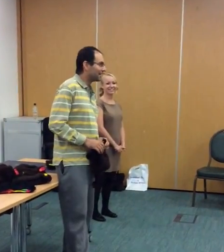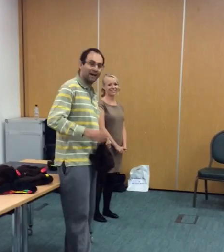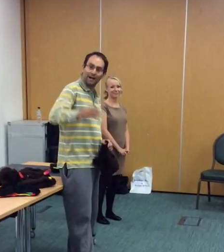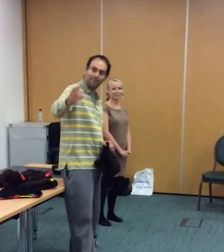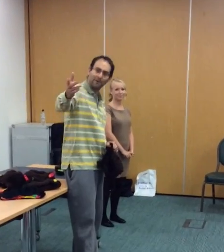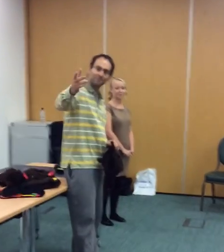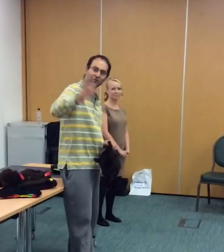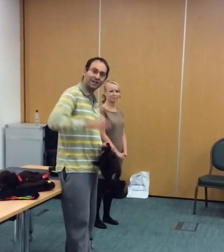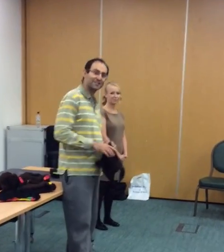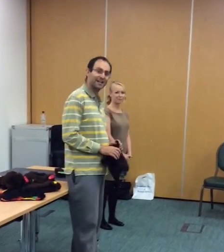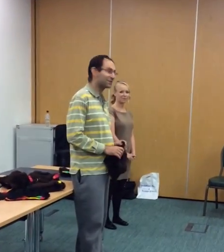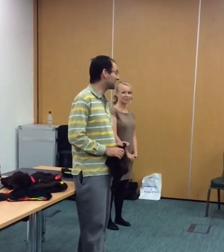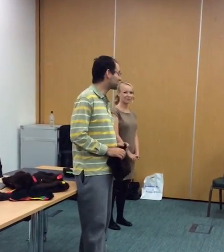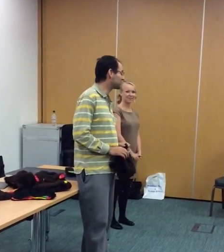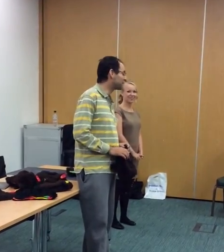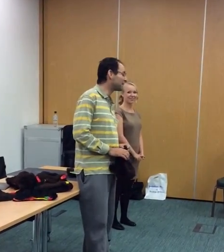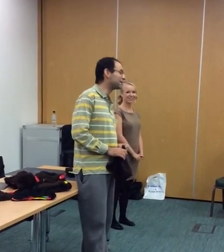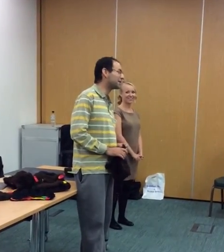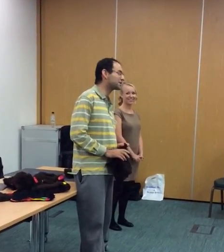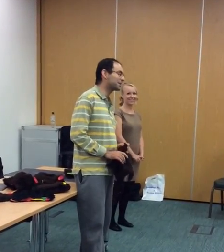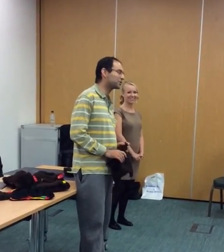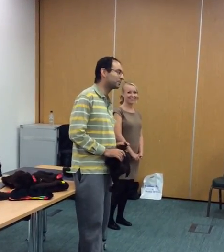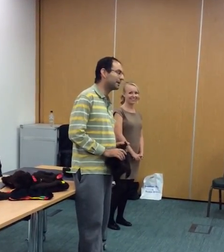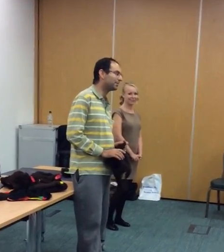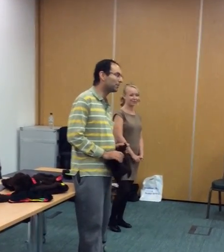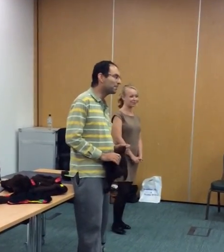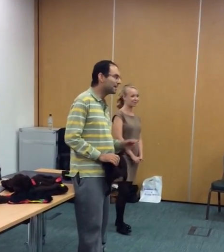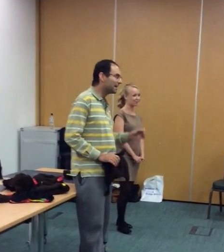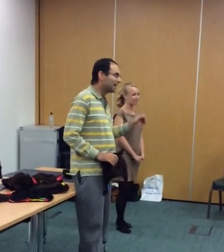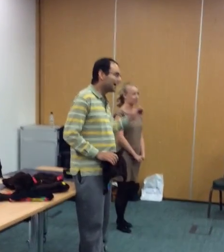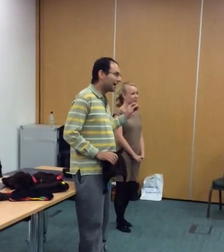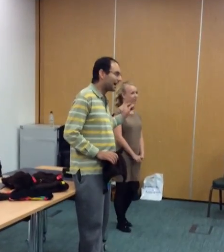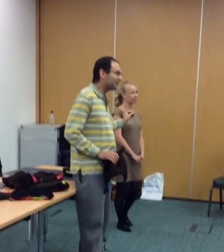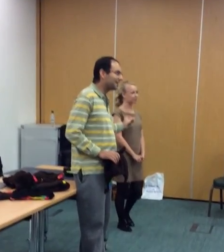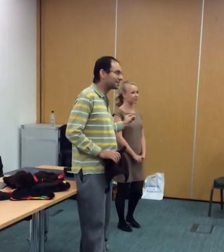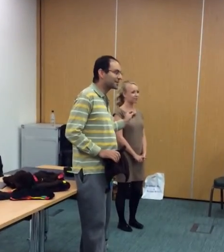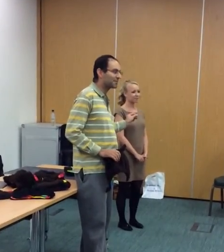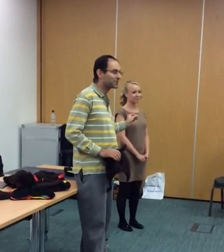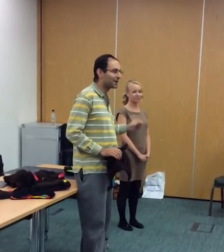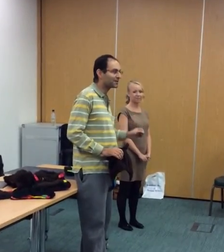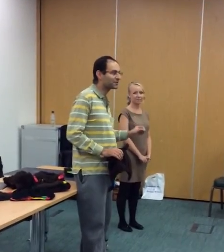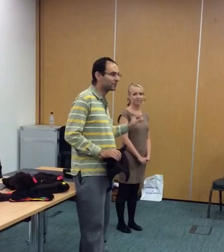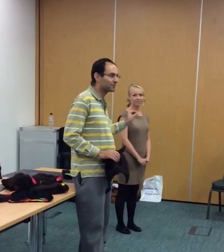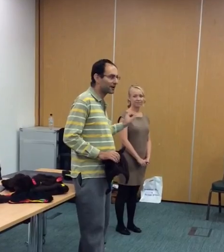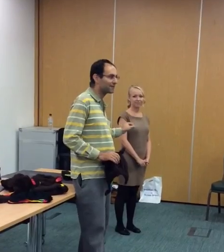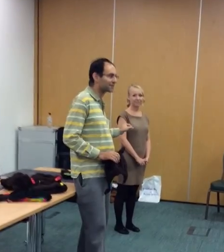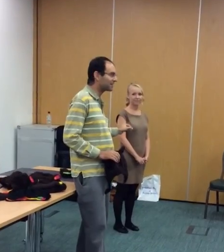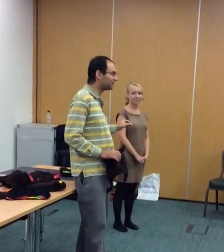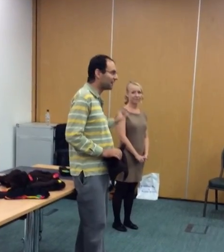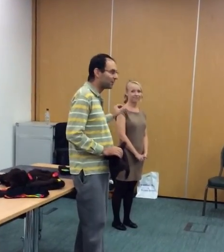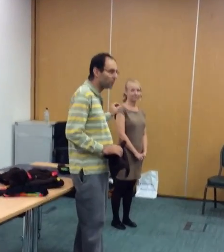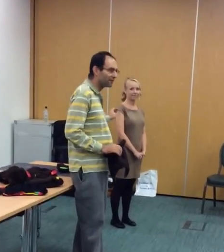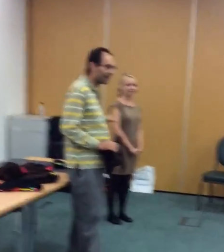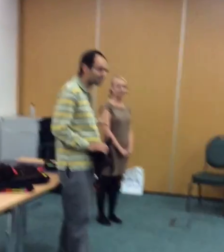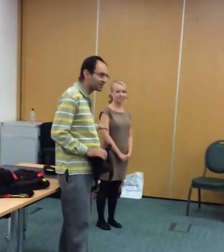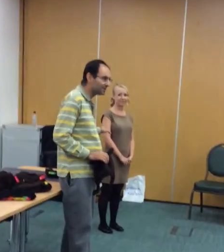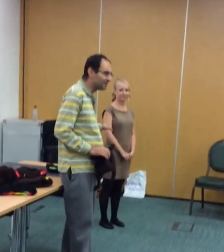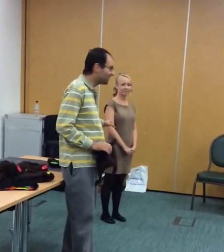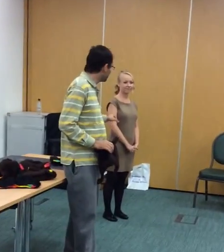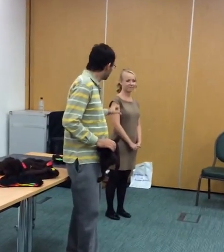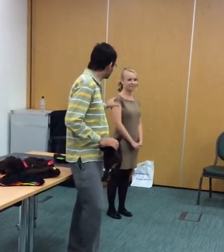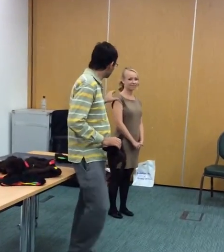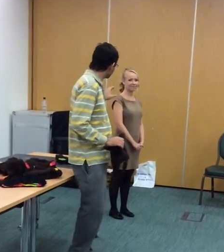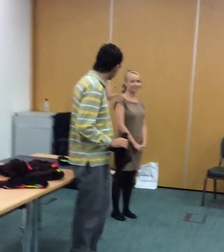Amy and Mum Tracy actually are two very, very special people. Amy has come to us from Gravesend via